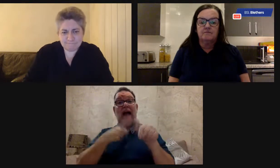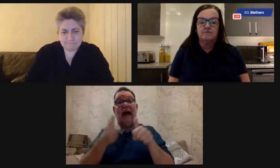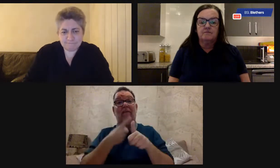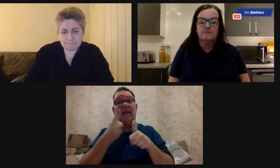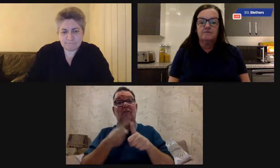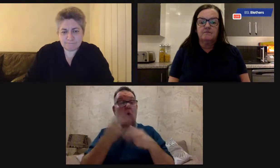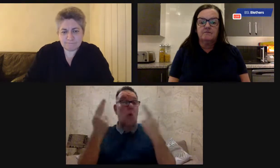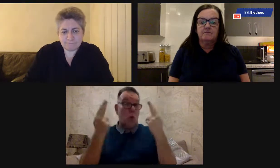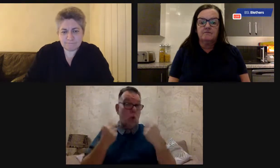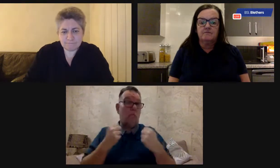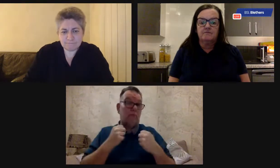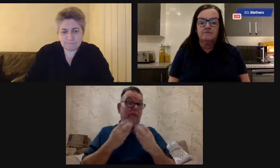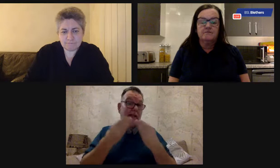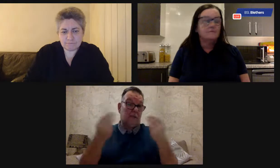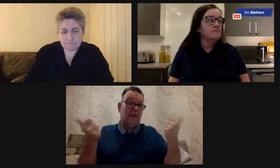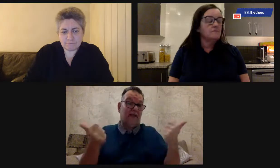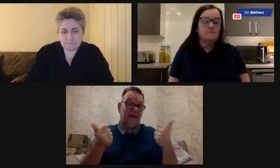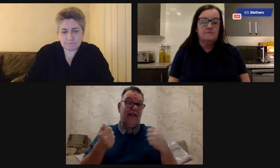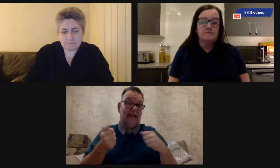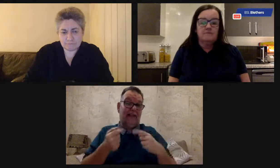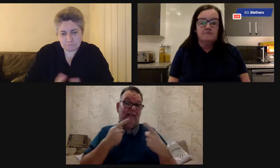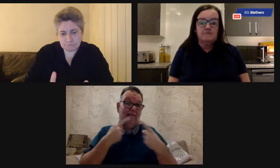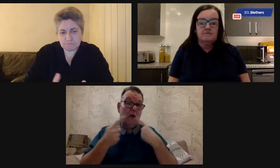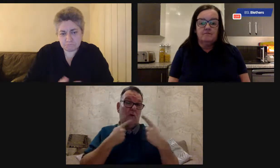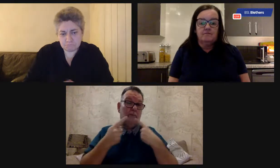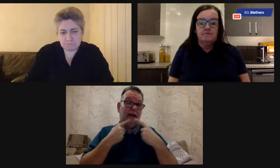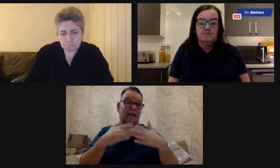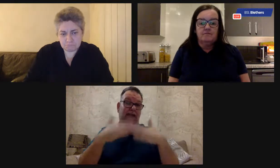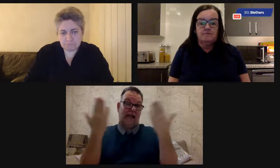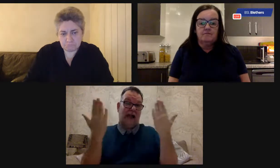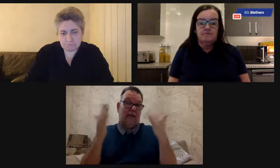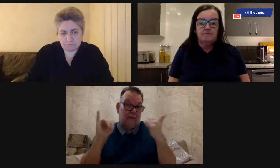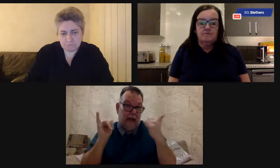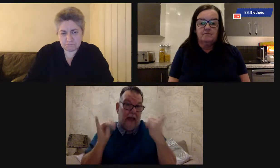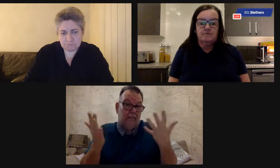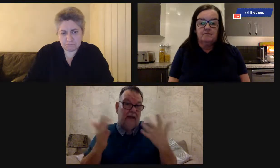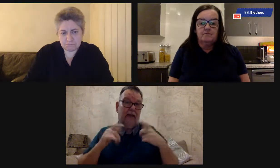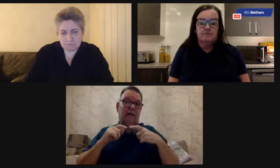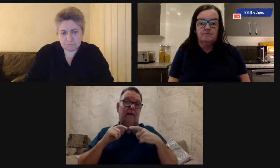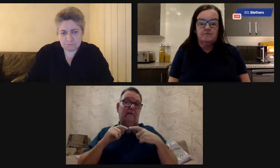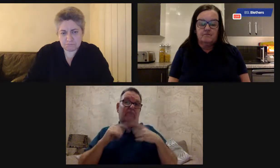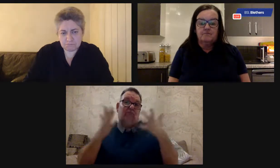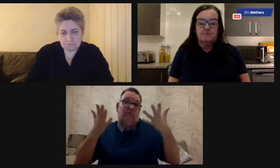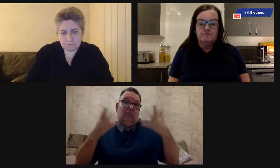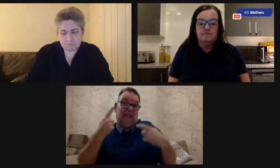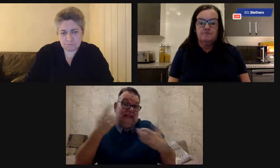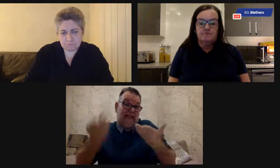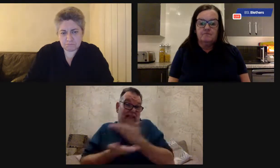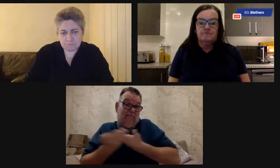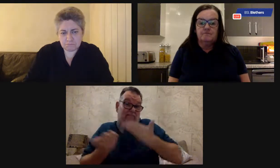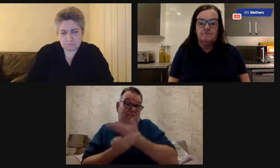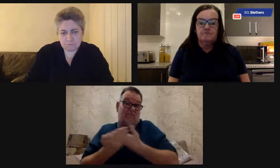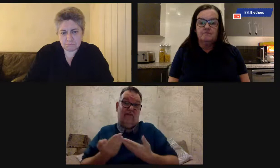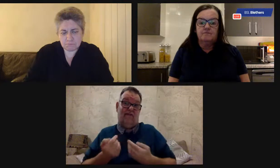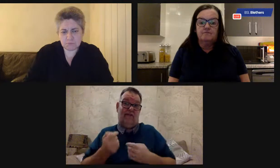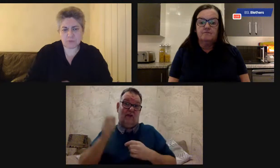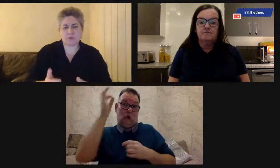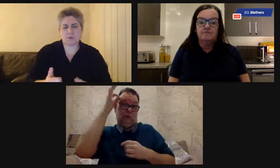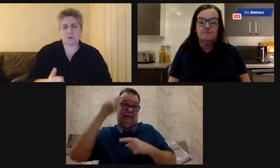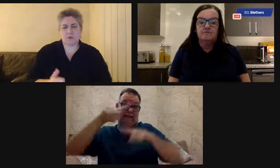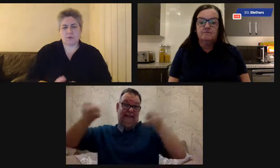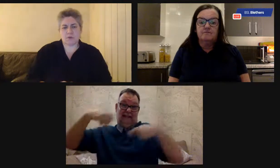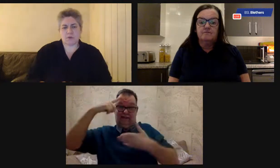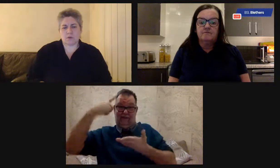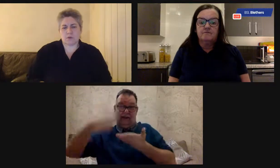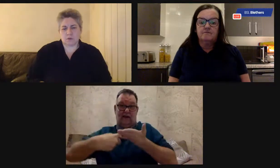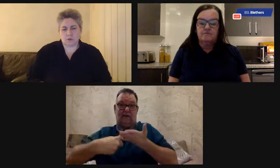to everyone. But certainly at the 20th anniversary, we're hoping that the situation is going to be different and we'll be able to,